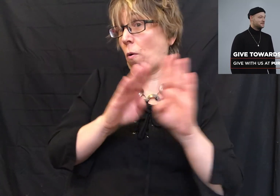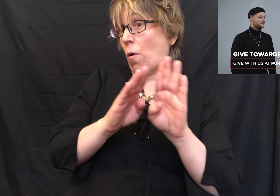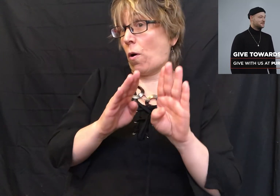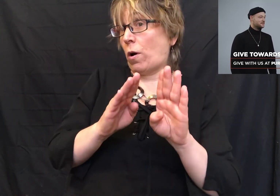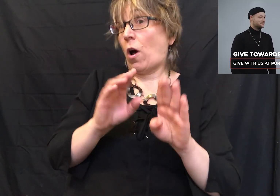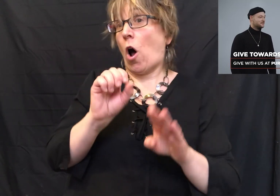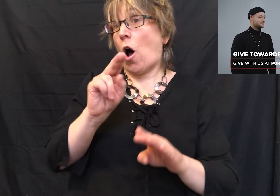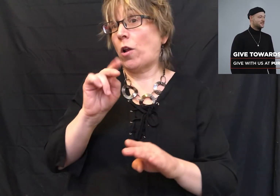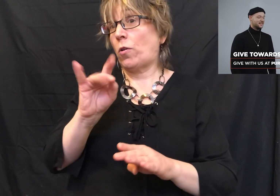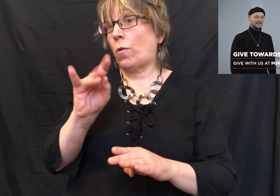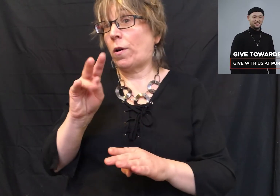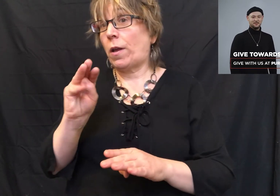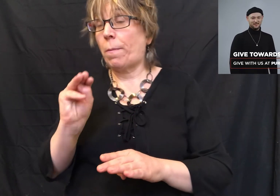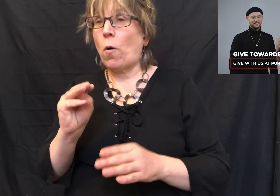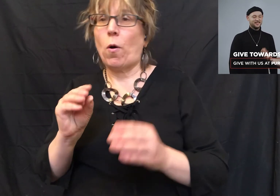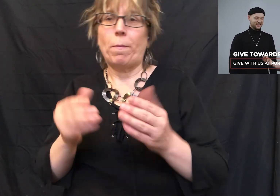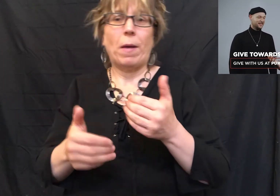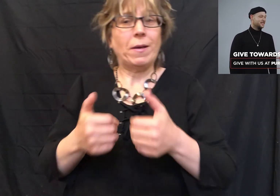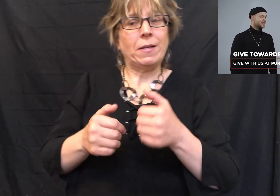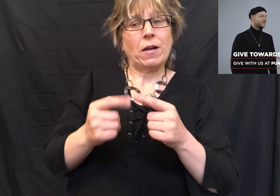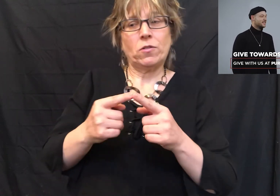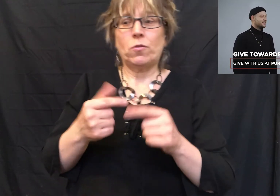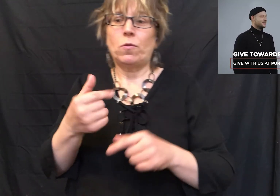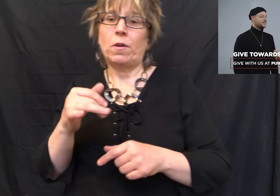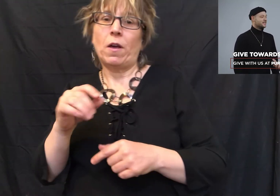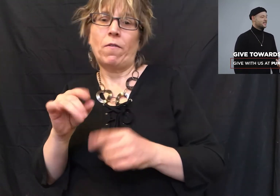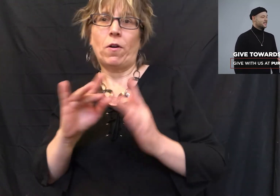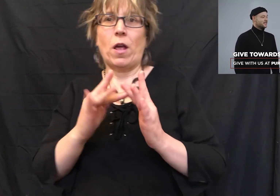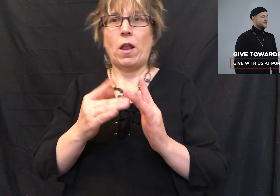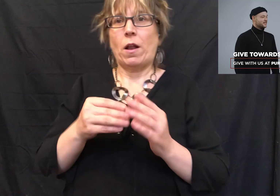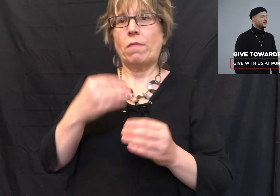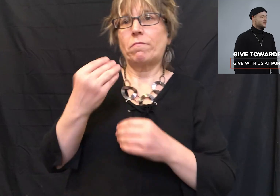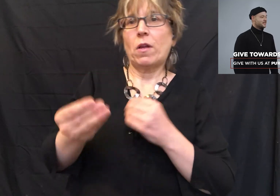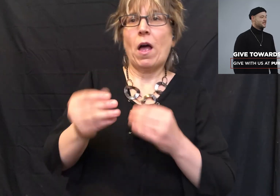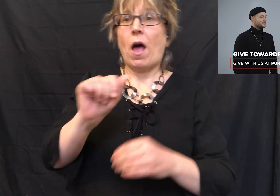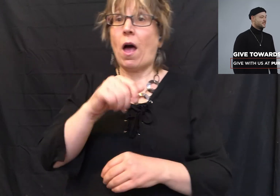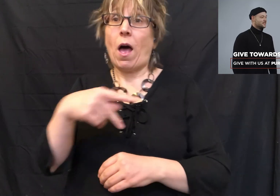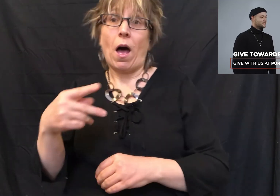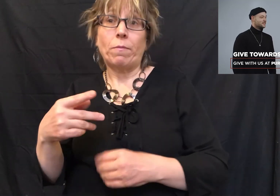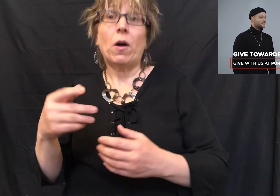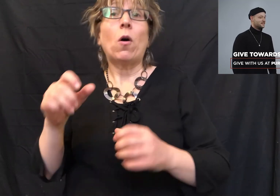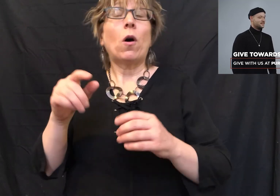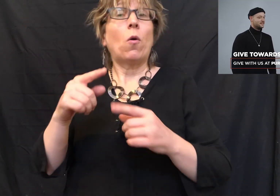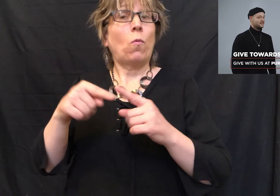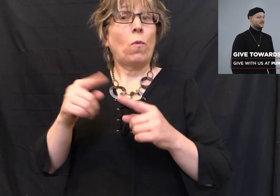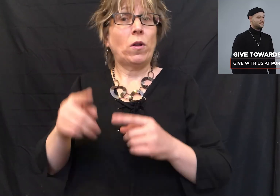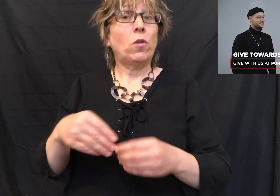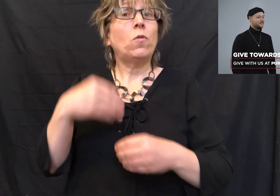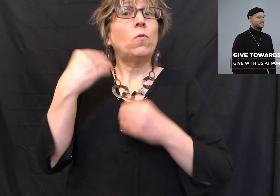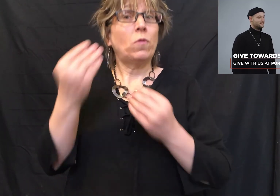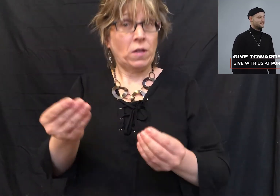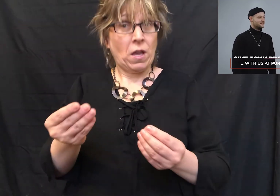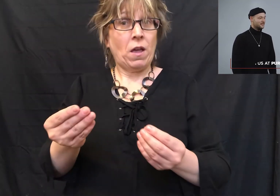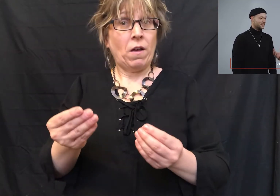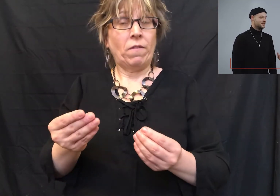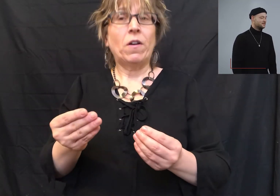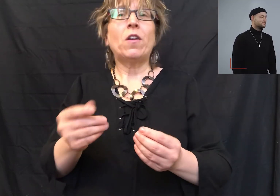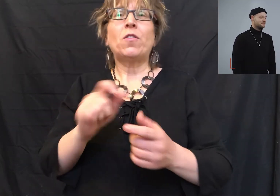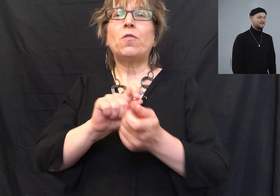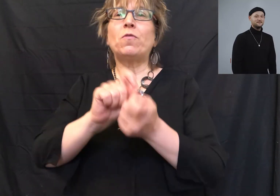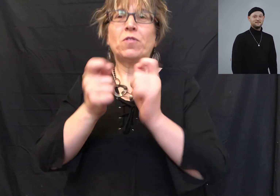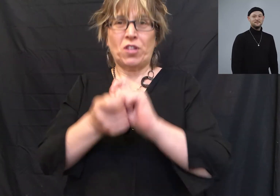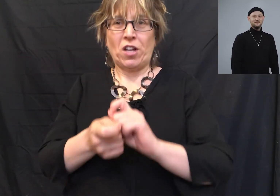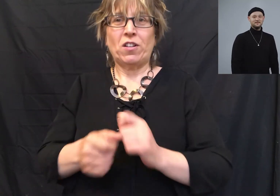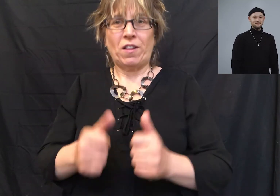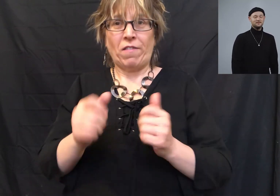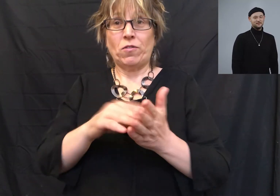auditorium, whether it's text to give, whether it's giving online, giving on our app, when you give, you're making a difference in the lives of students. These are the types of